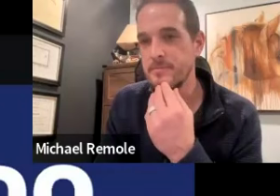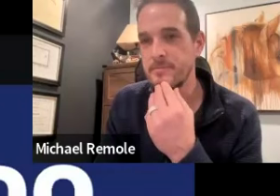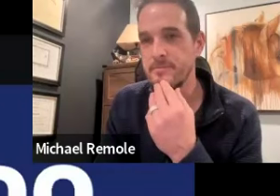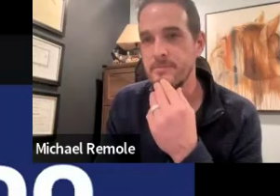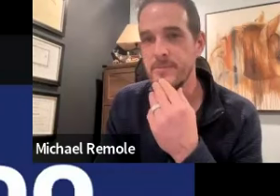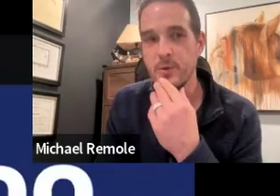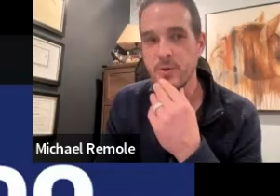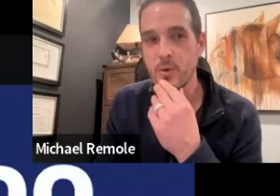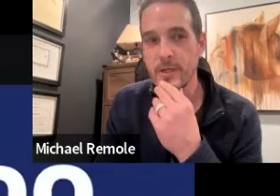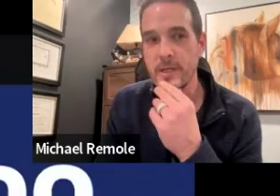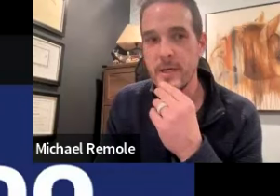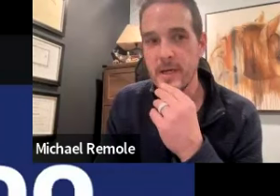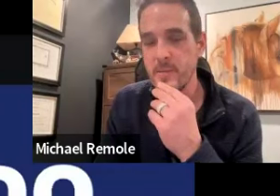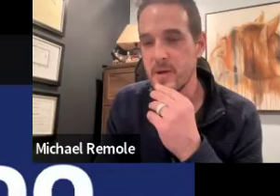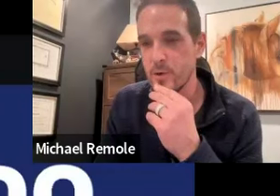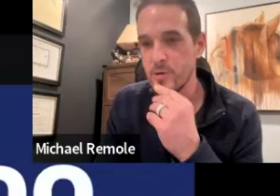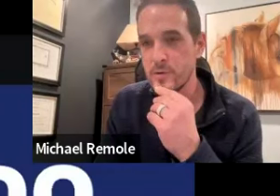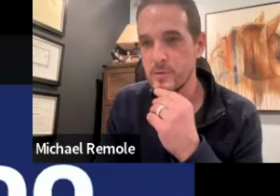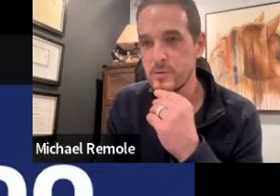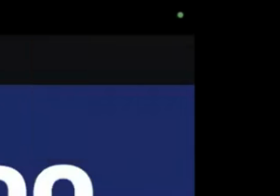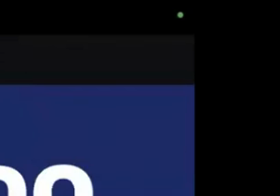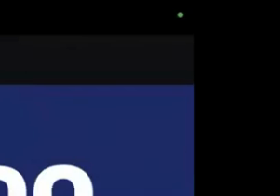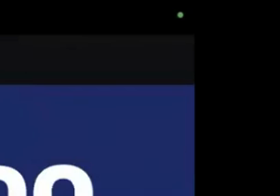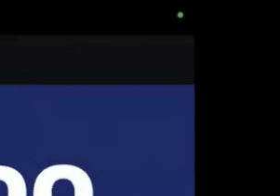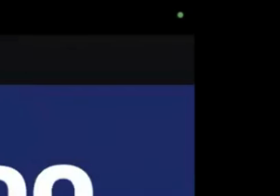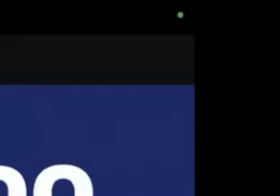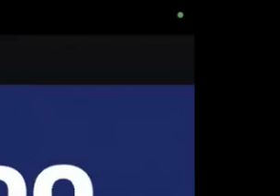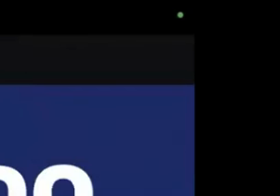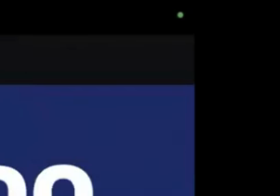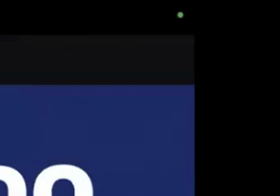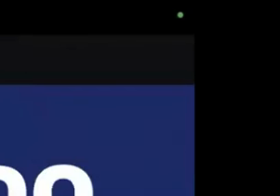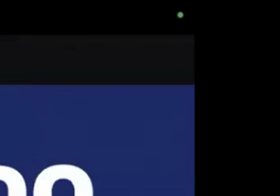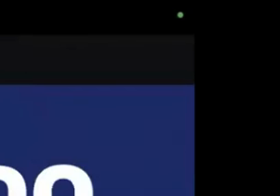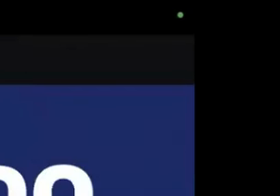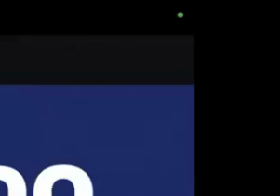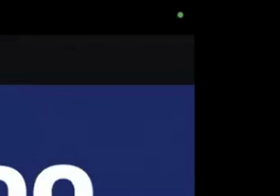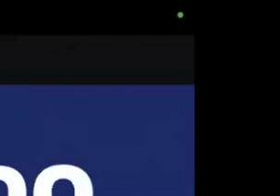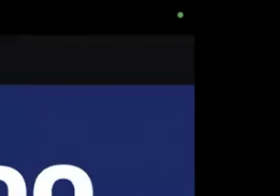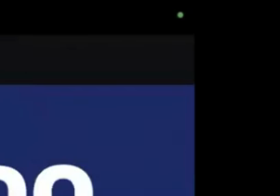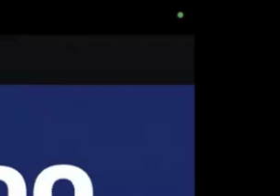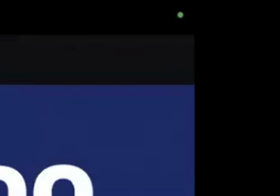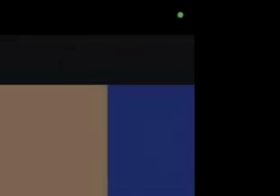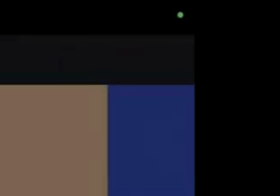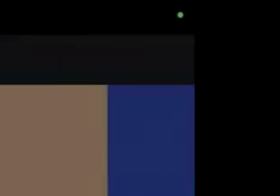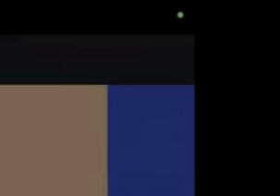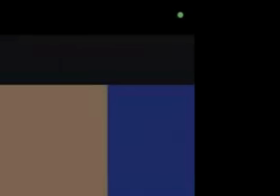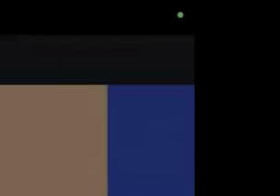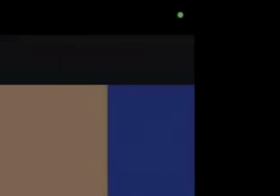period. So scoring in the minimal range. Okay, thank you. Mhm.